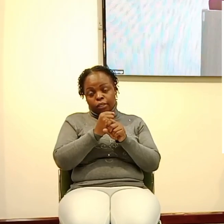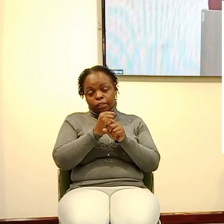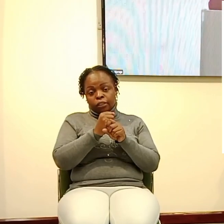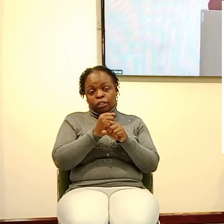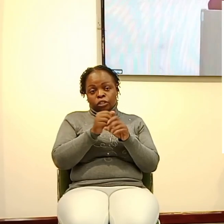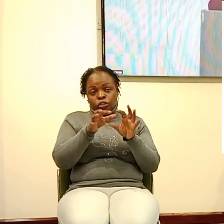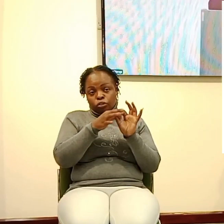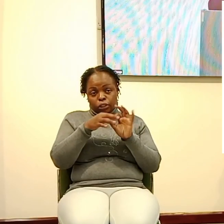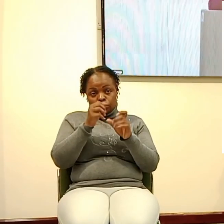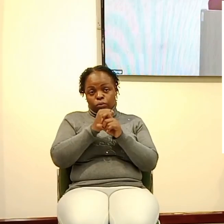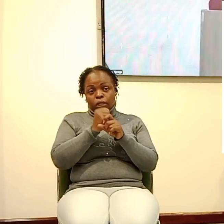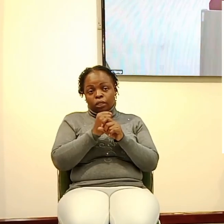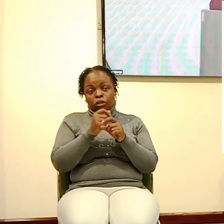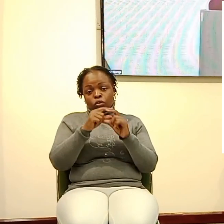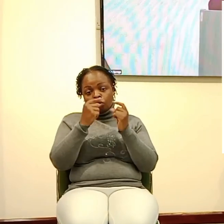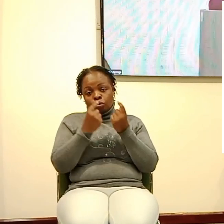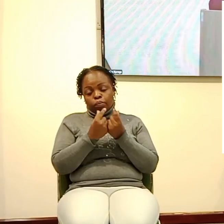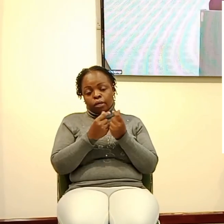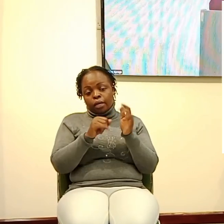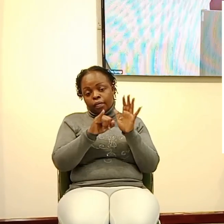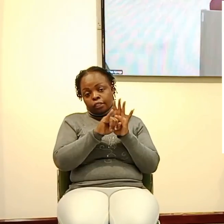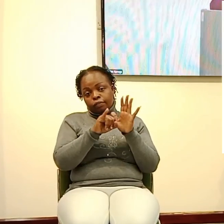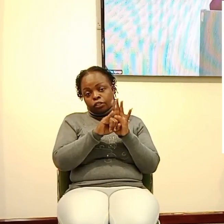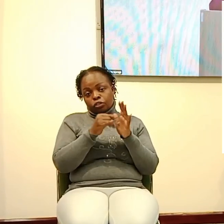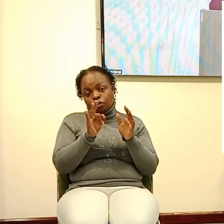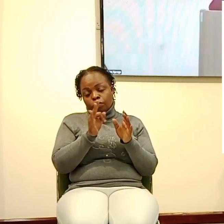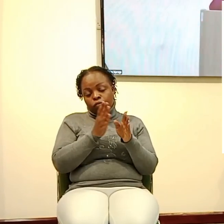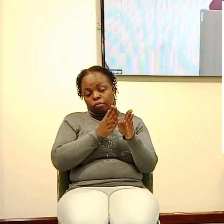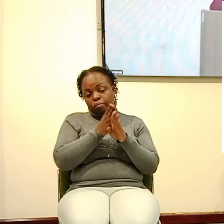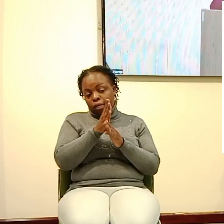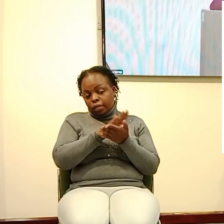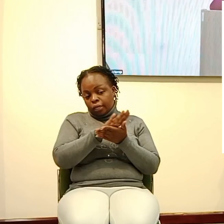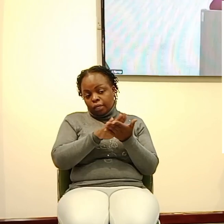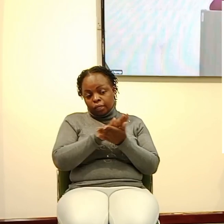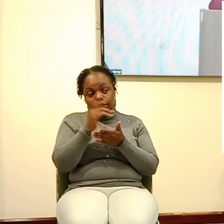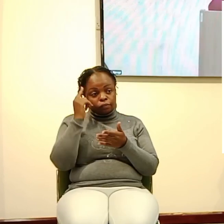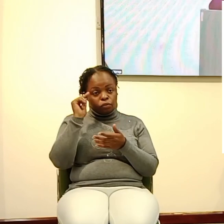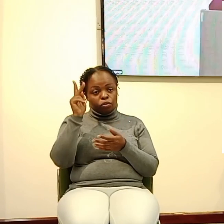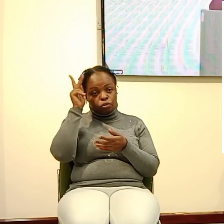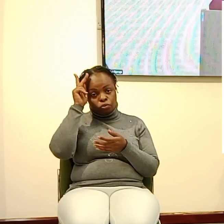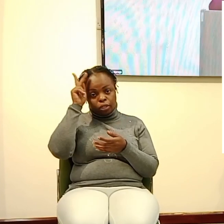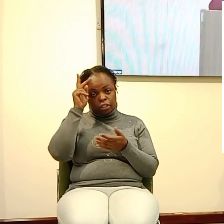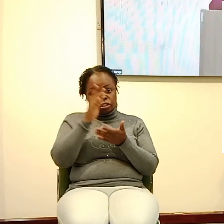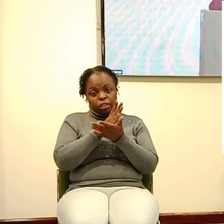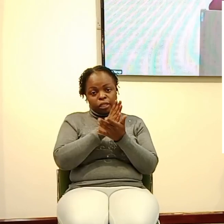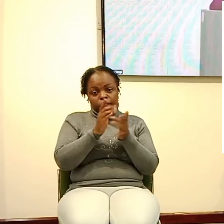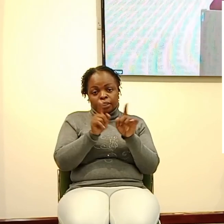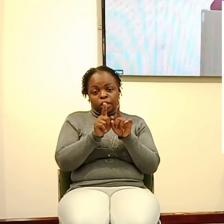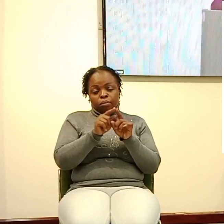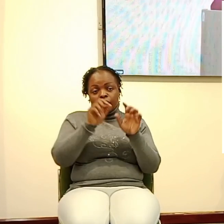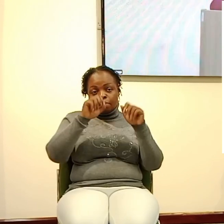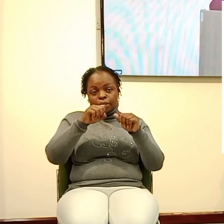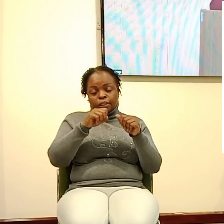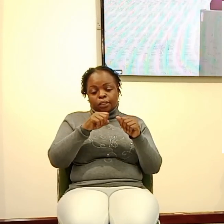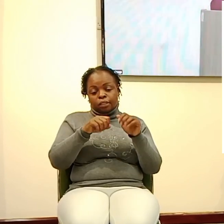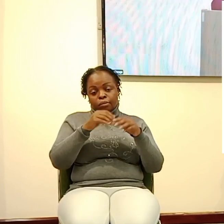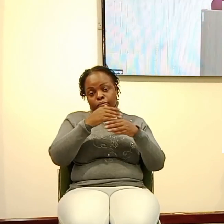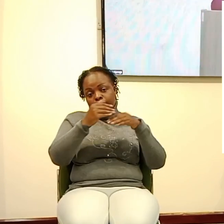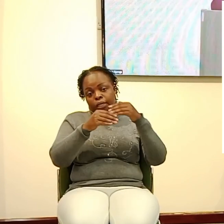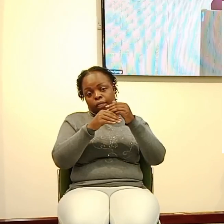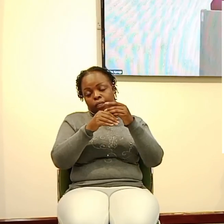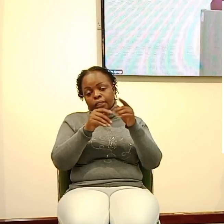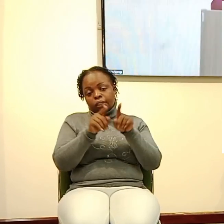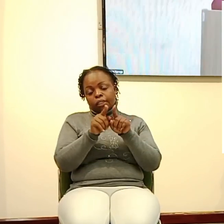oversee collaboration, identification of key areas for knowledge sharing and capacity building,